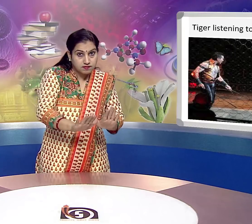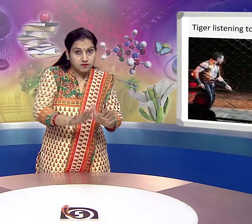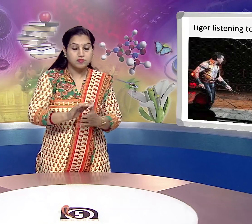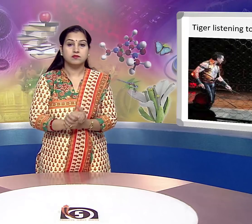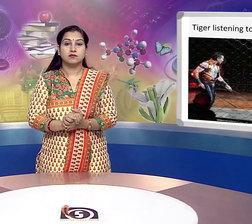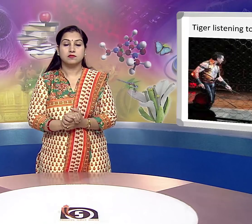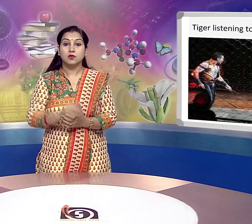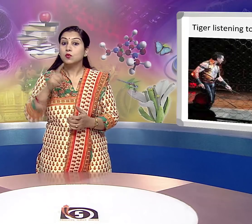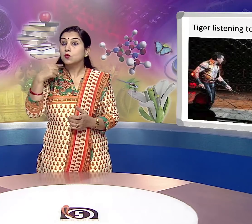by his master.